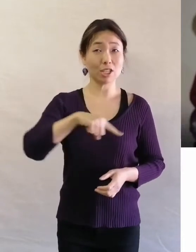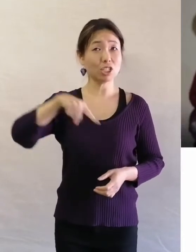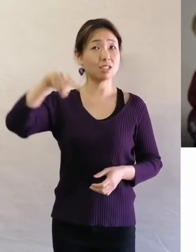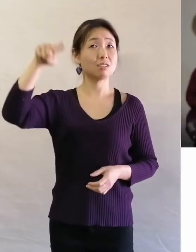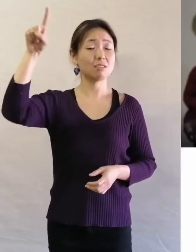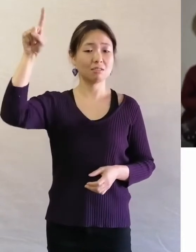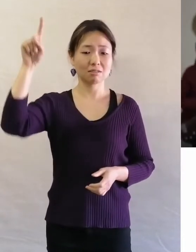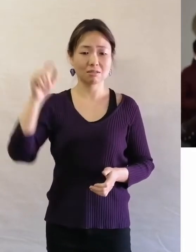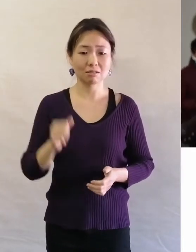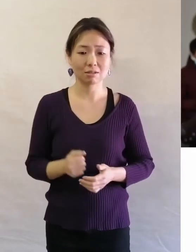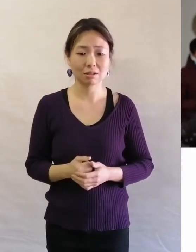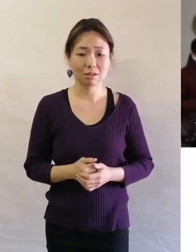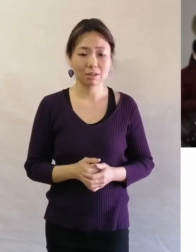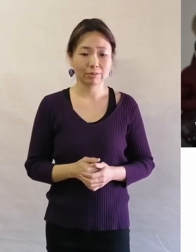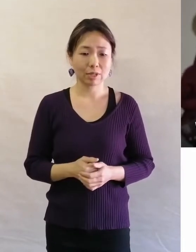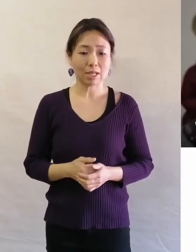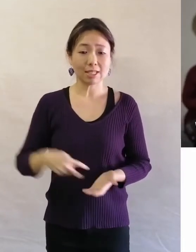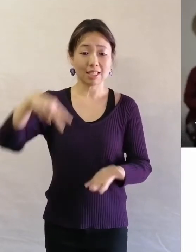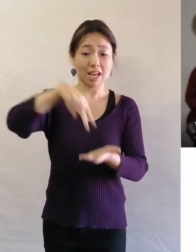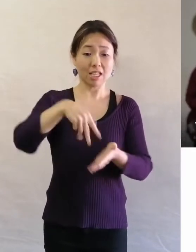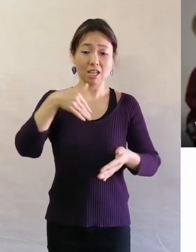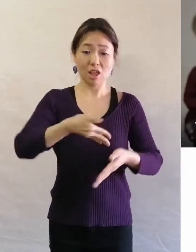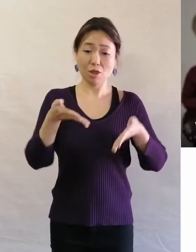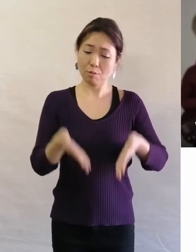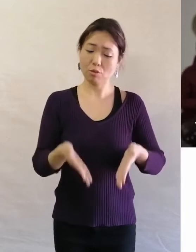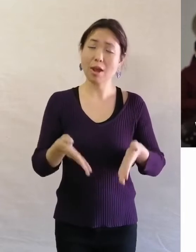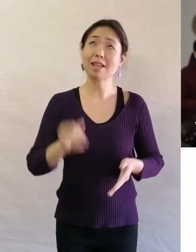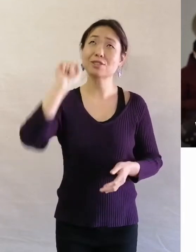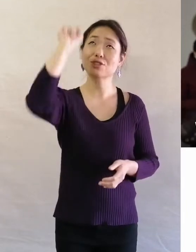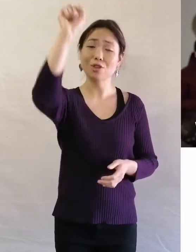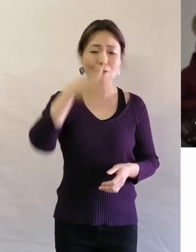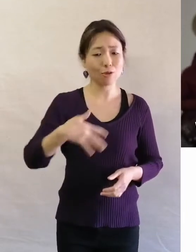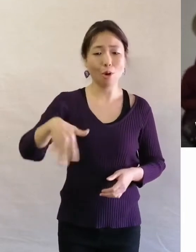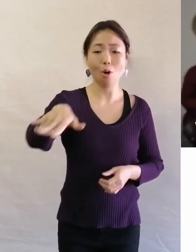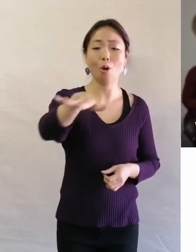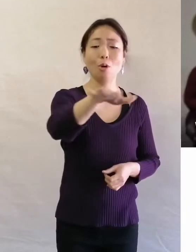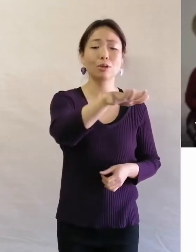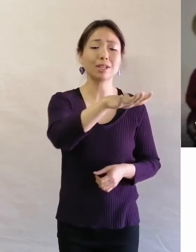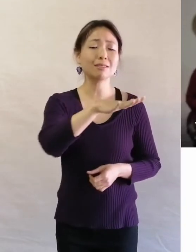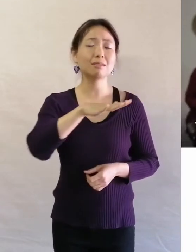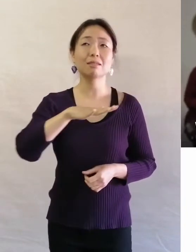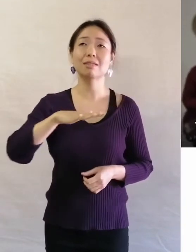of righteousness. We're standing in the presence of your